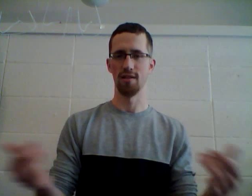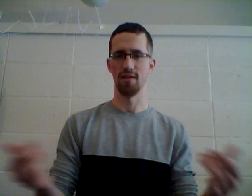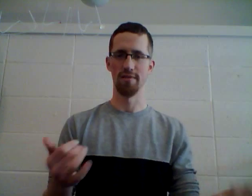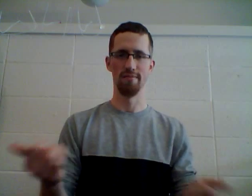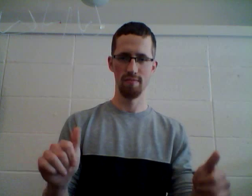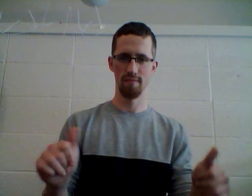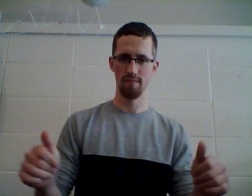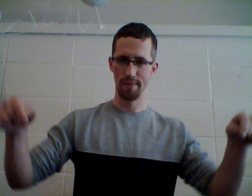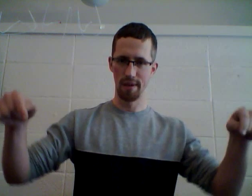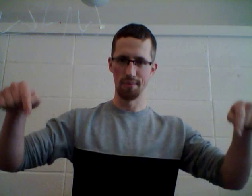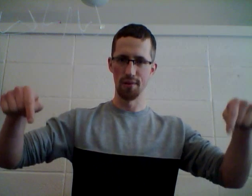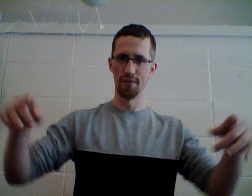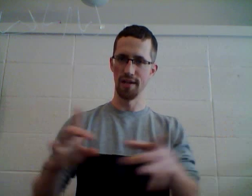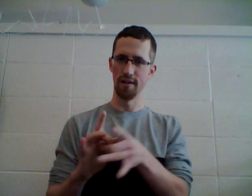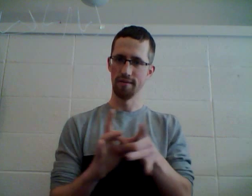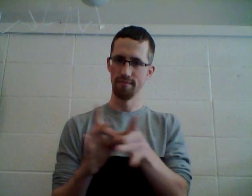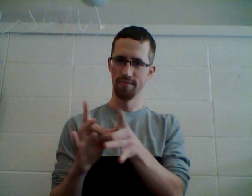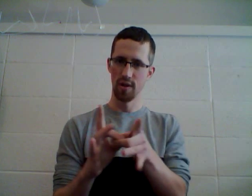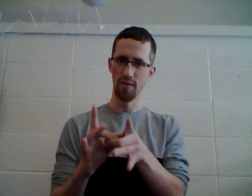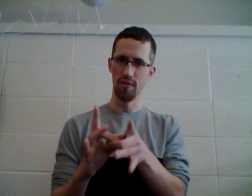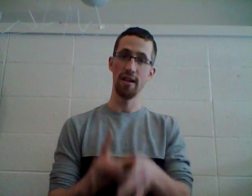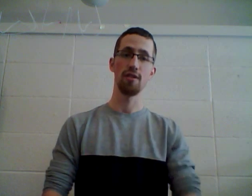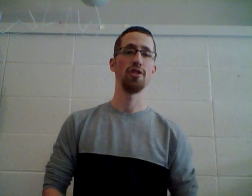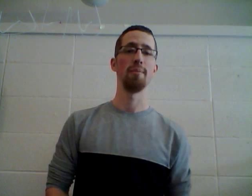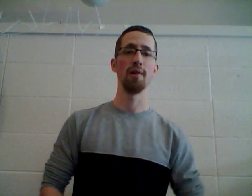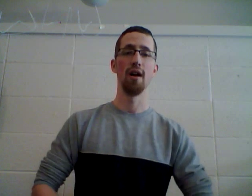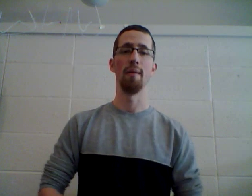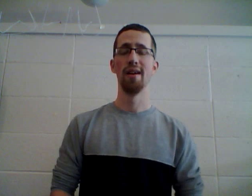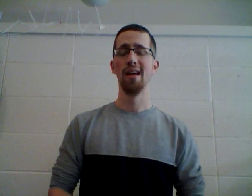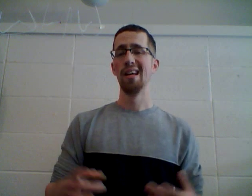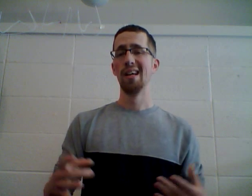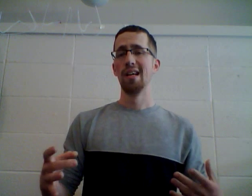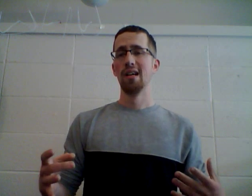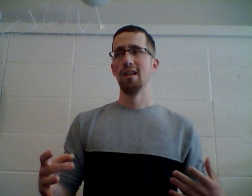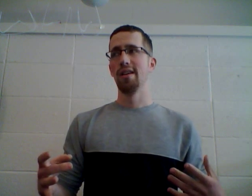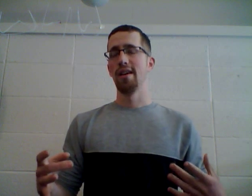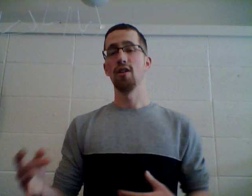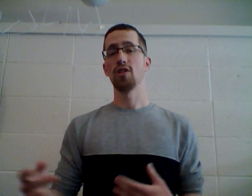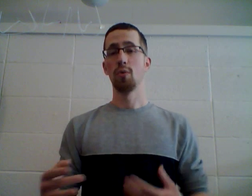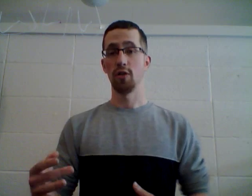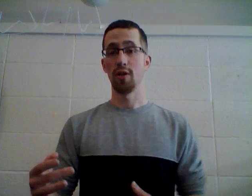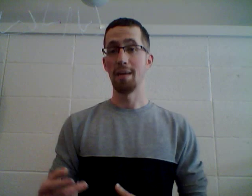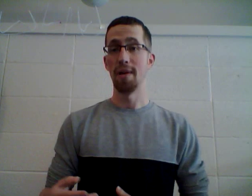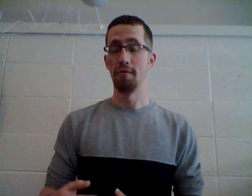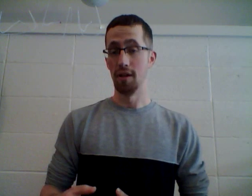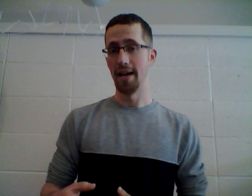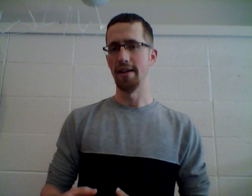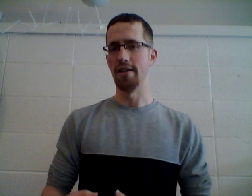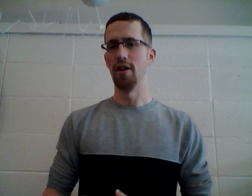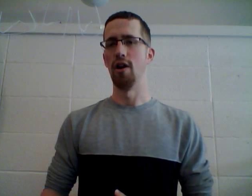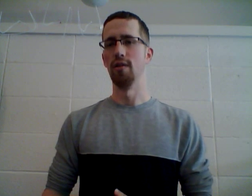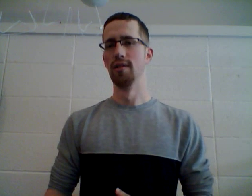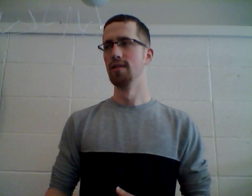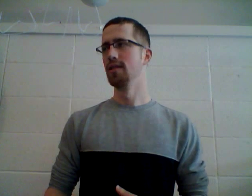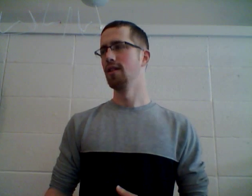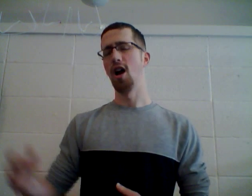it's people over here, they're in a relationship. It also works for like being related,